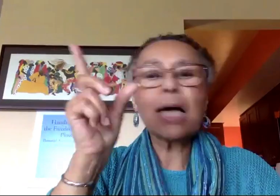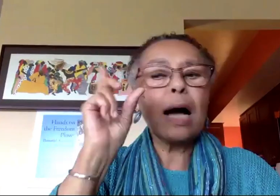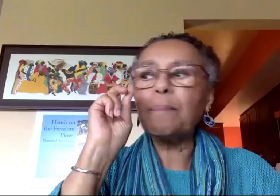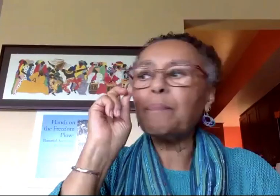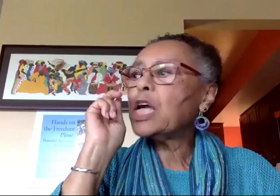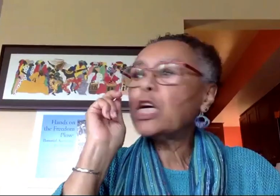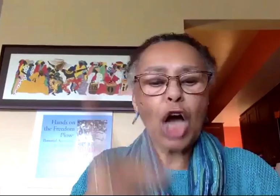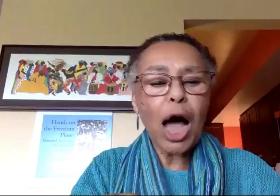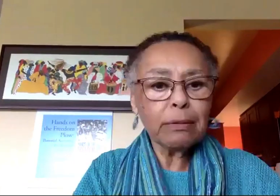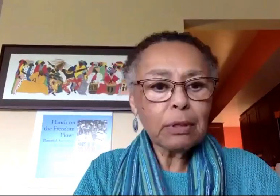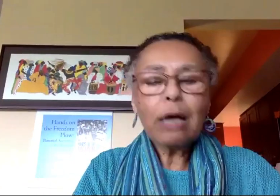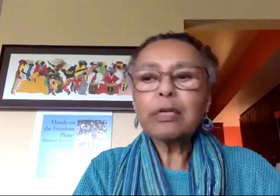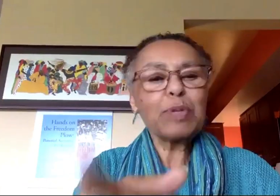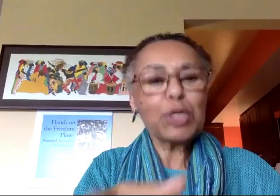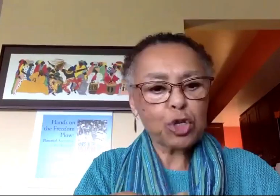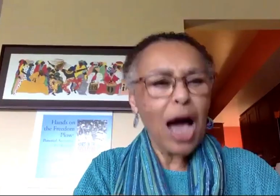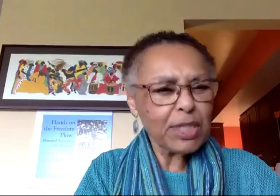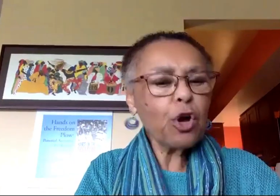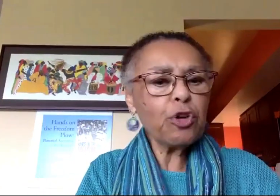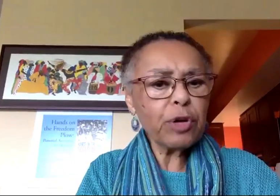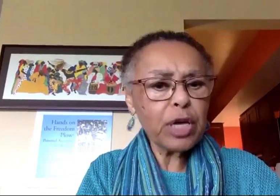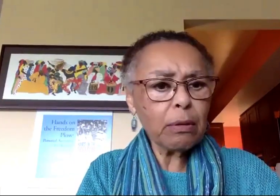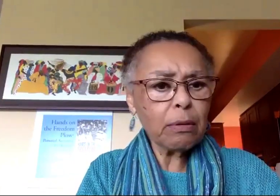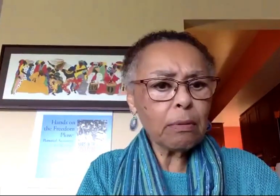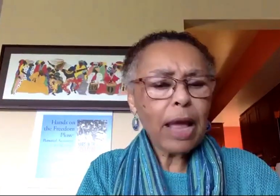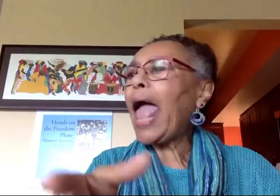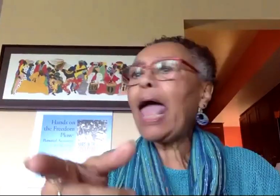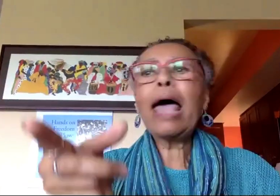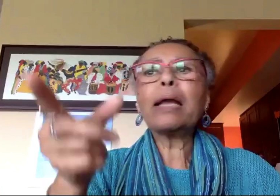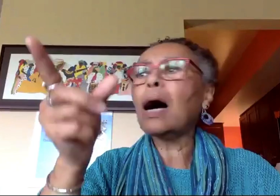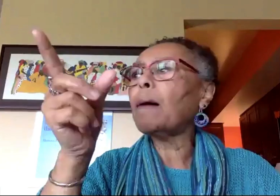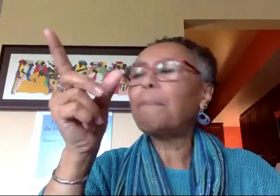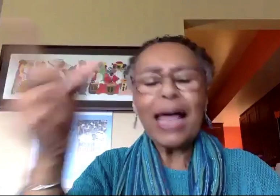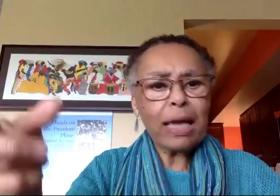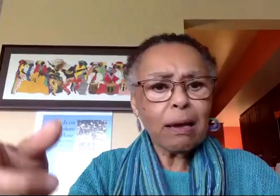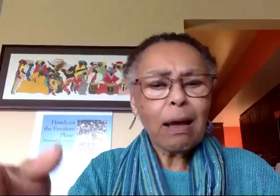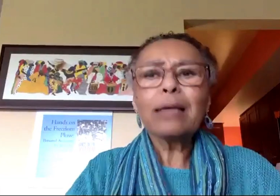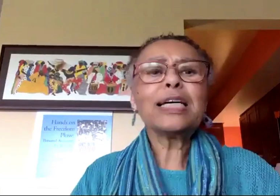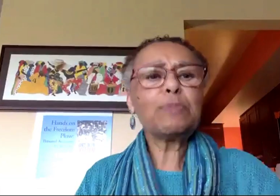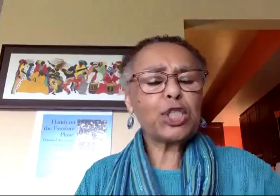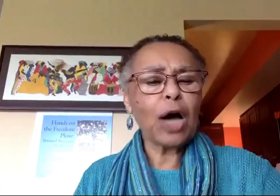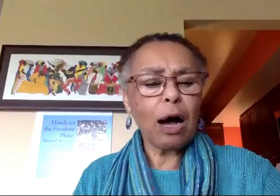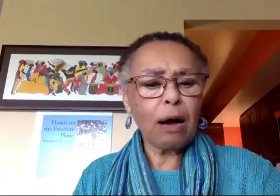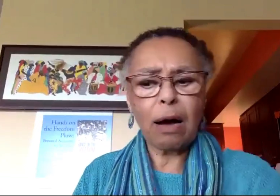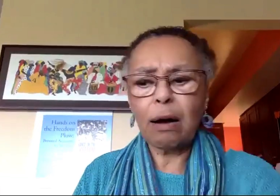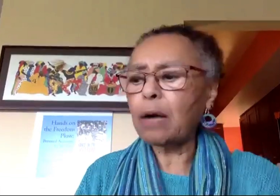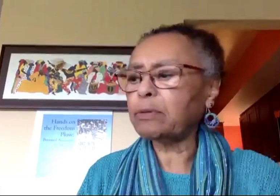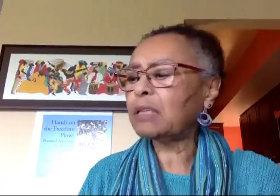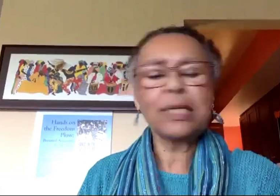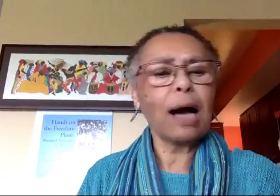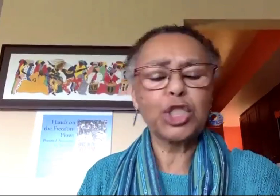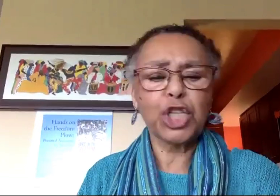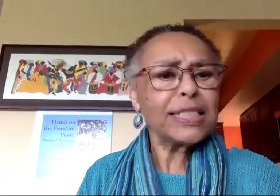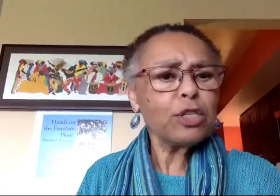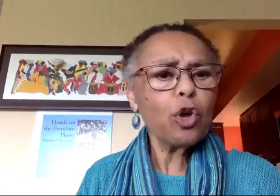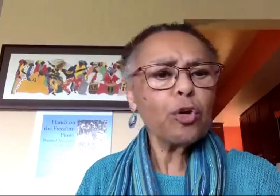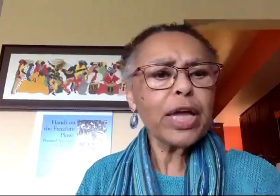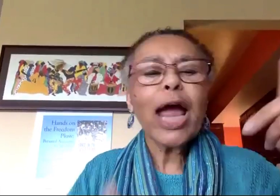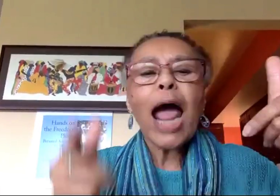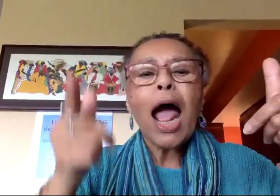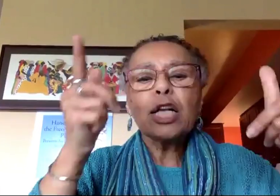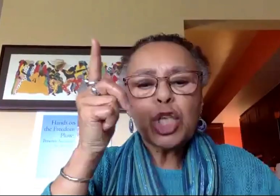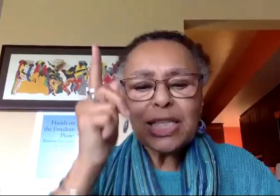says, John, does Mr. Thomas know you're here? And Betty, does Miss Johnson know